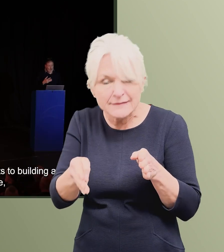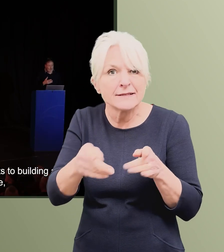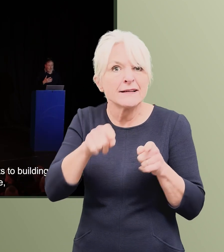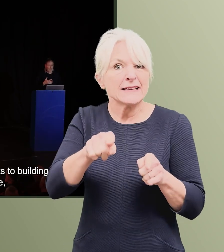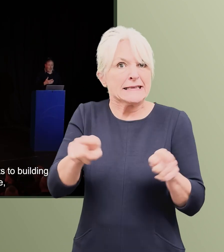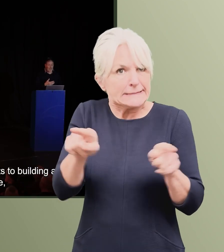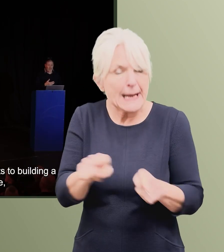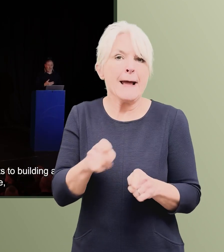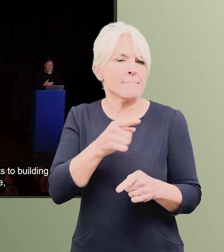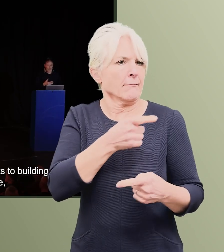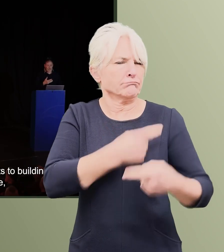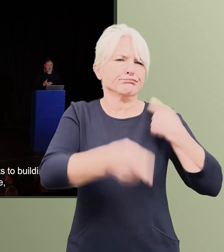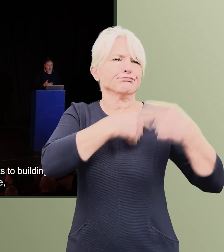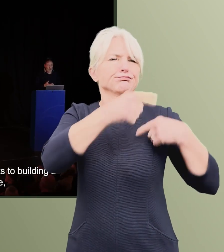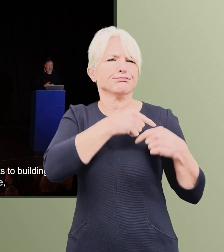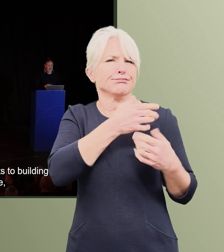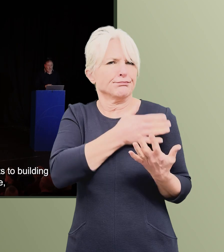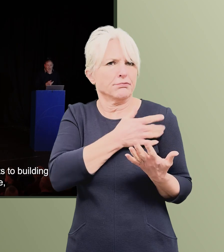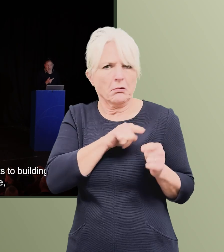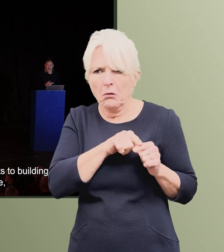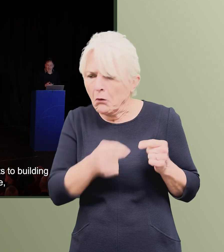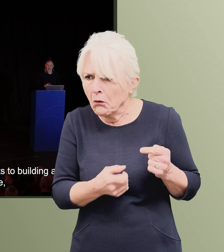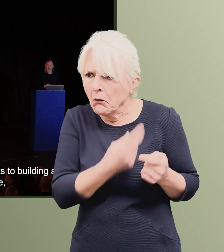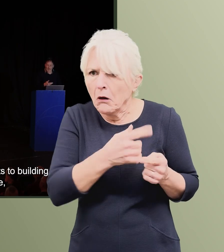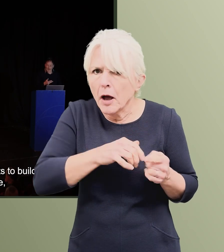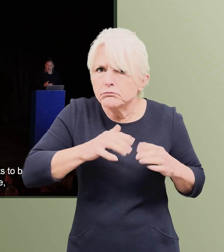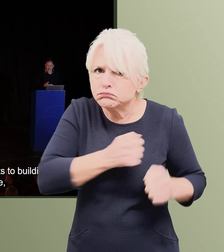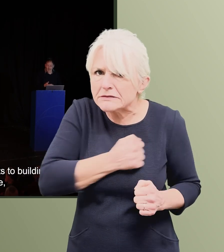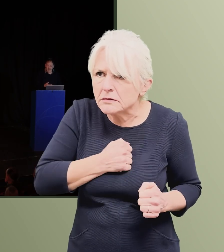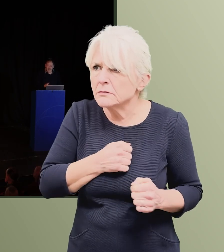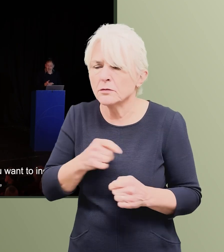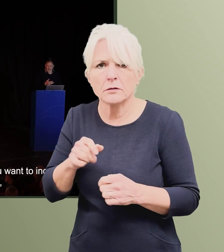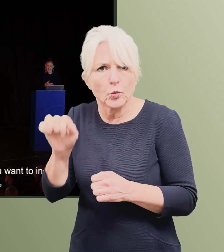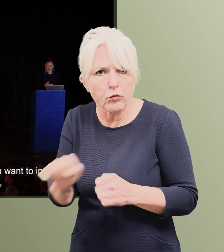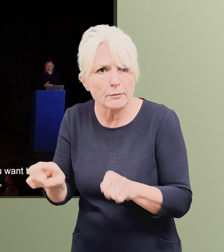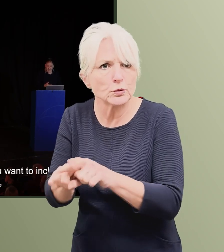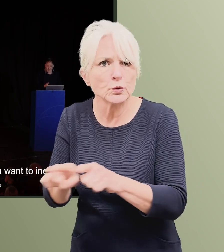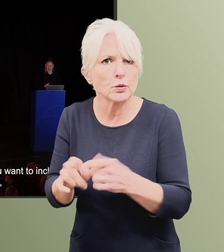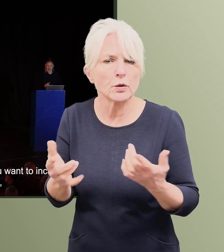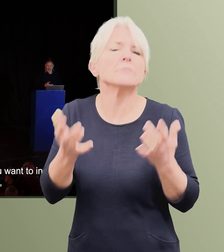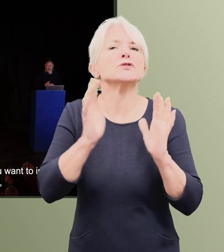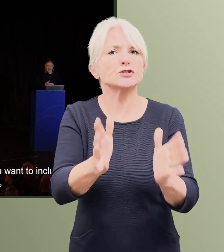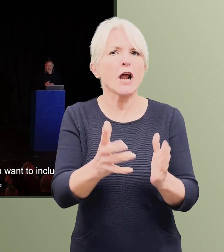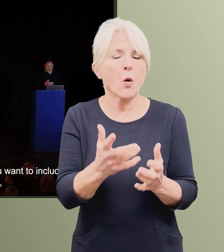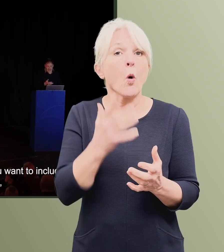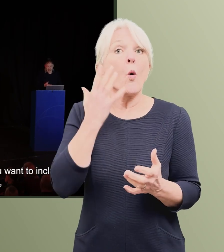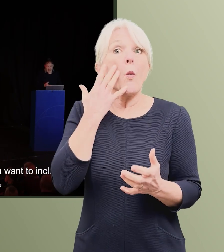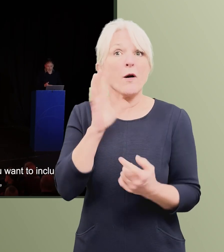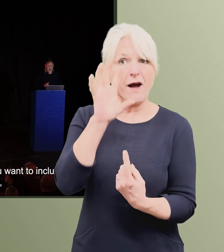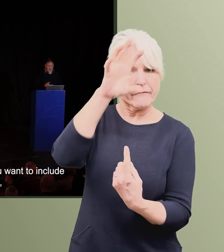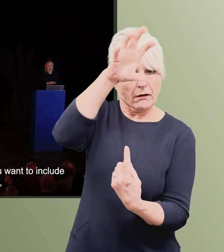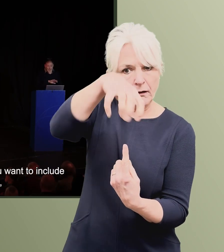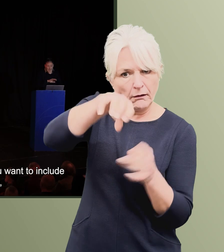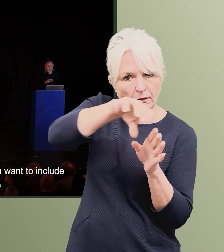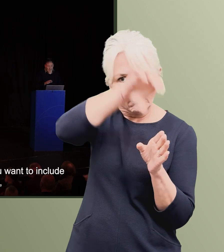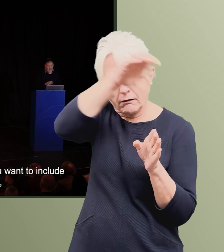are 5 major components to building a monument: a passage, an entrance, a facade, the